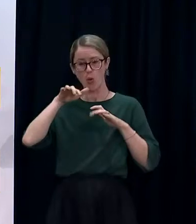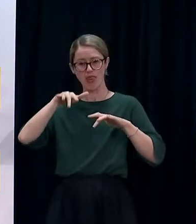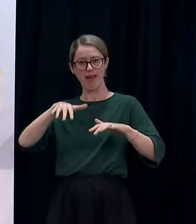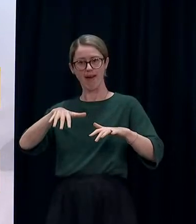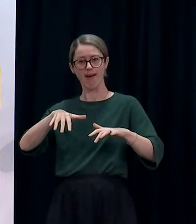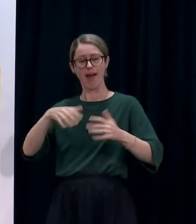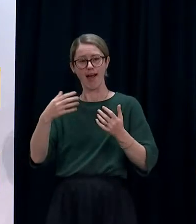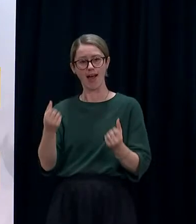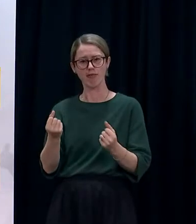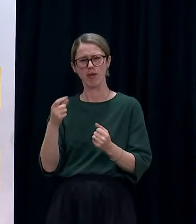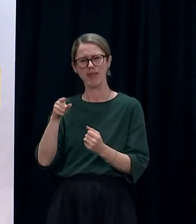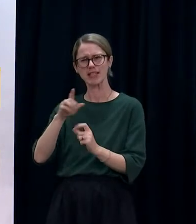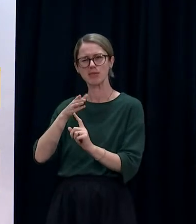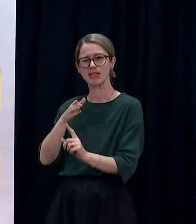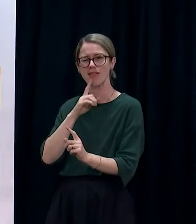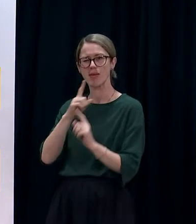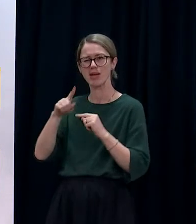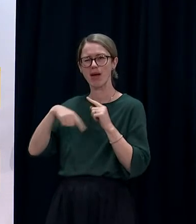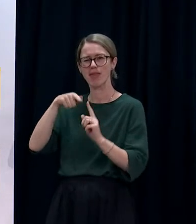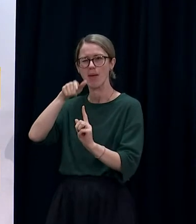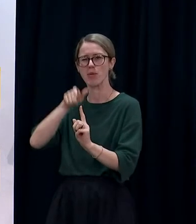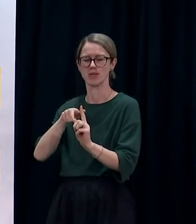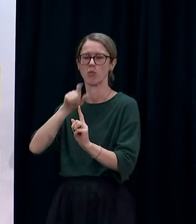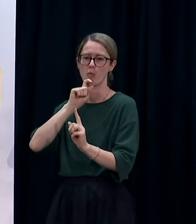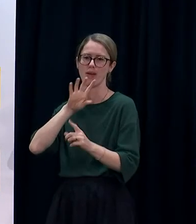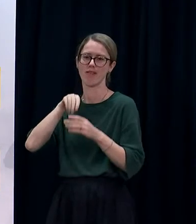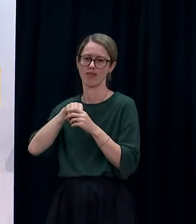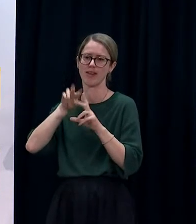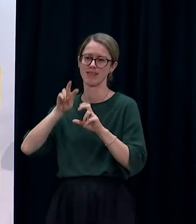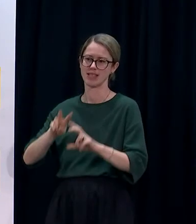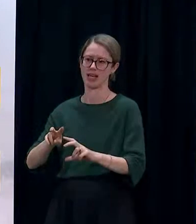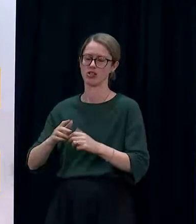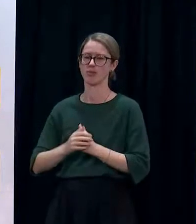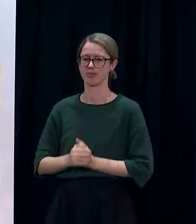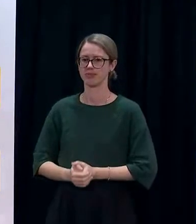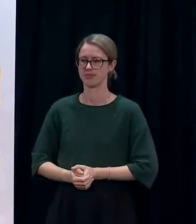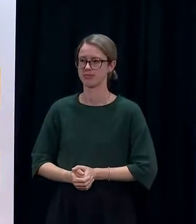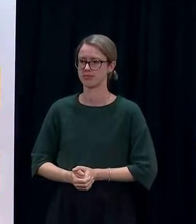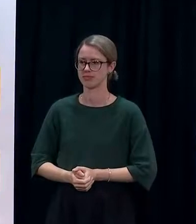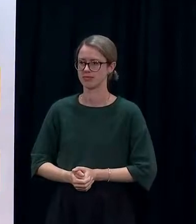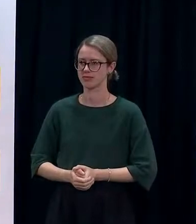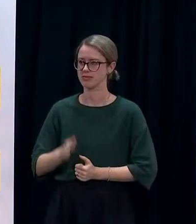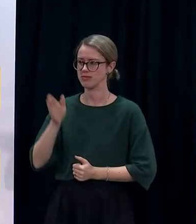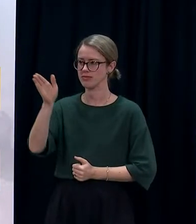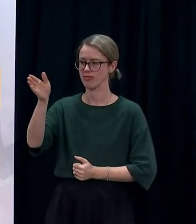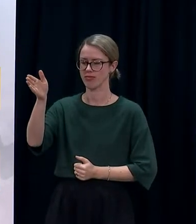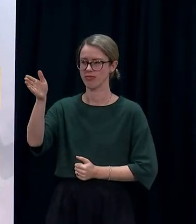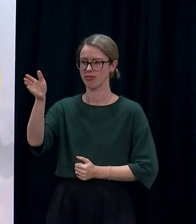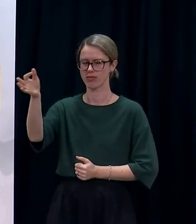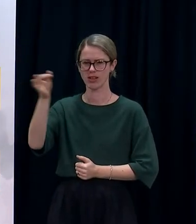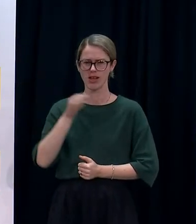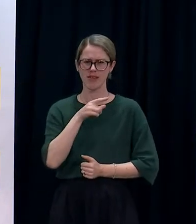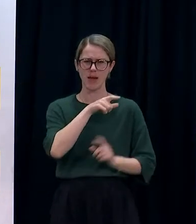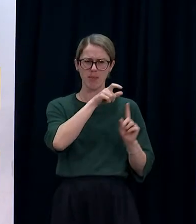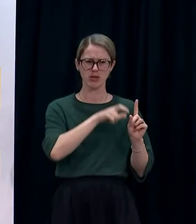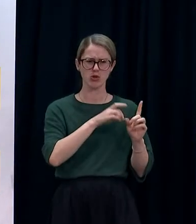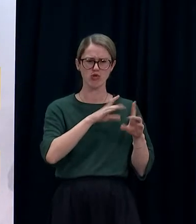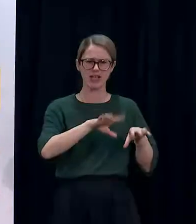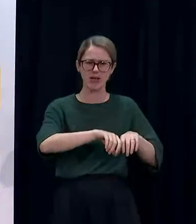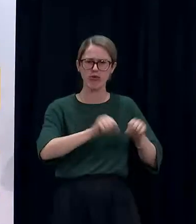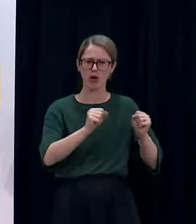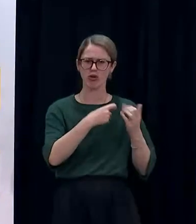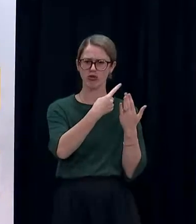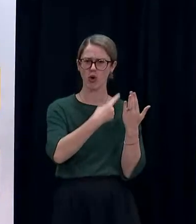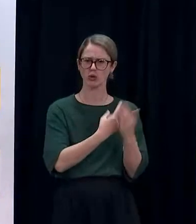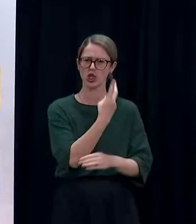in terms of that specific bit of information, that will be part of the investigation that's underway. Well, they had breached isolation rules twice before being moved